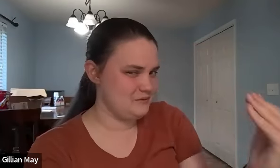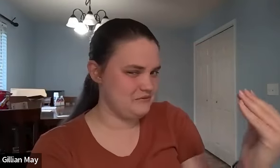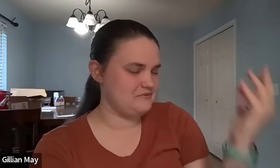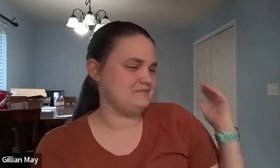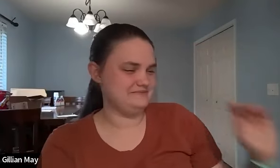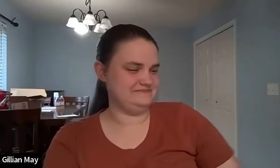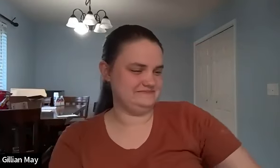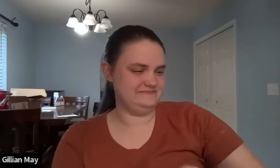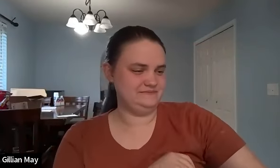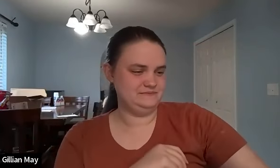wolf.